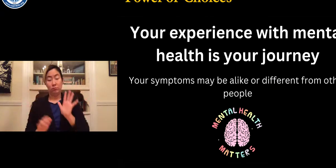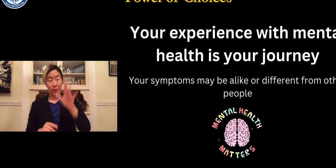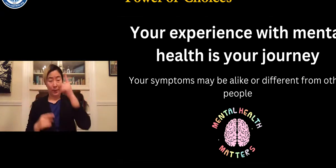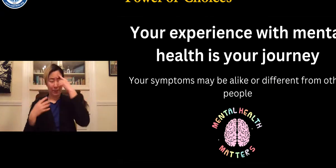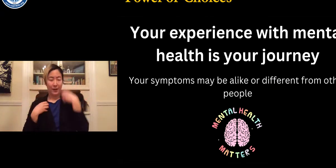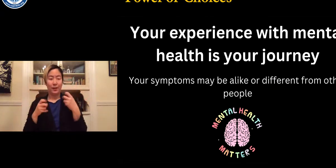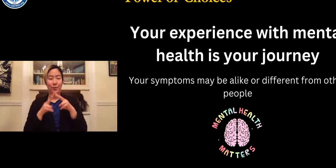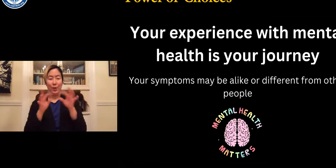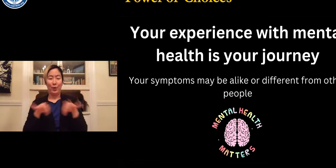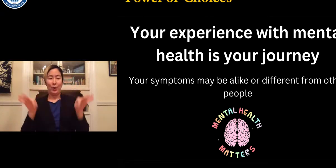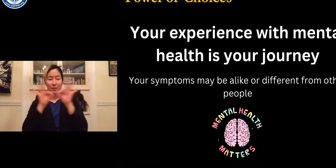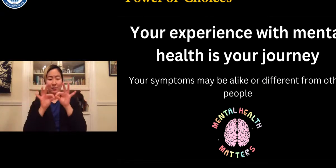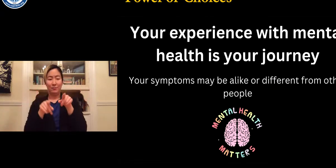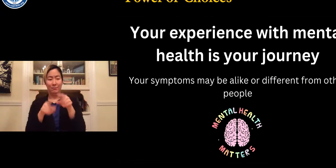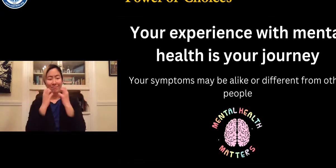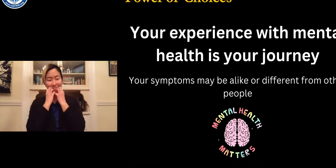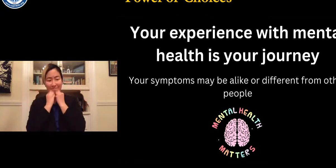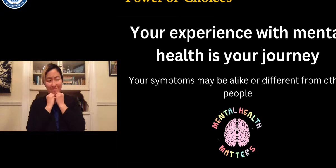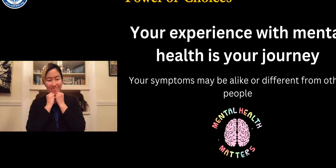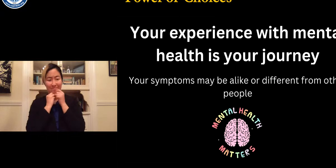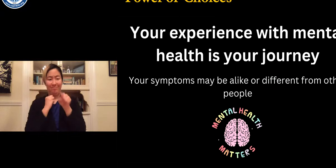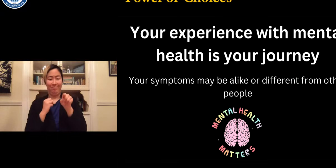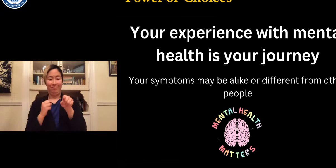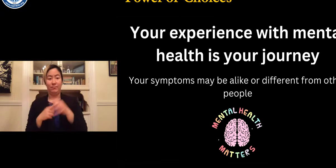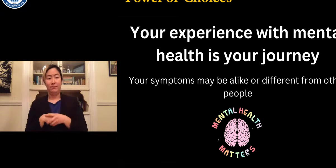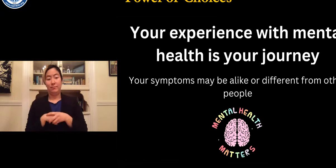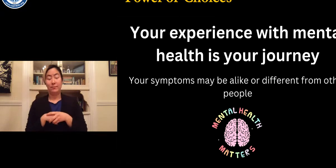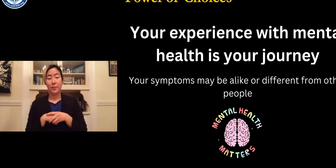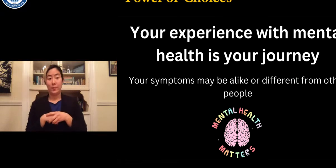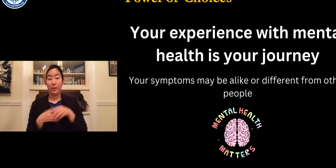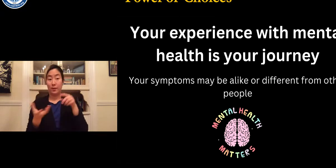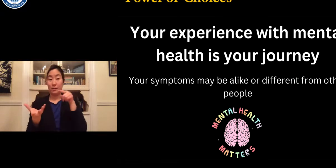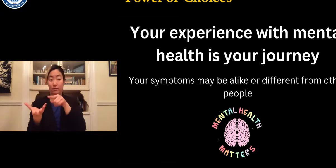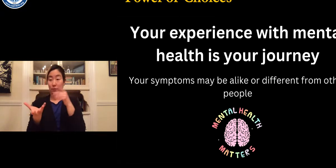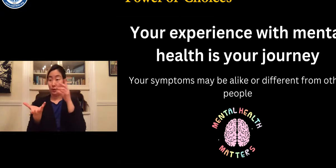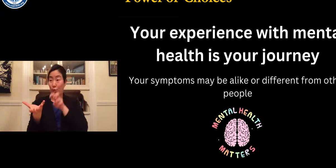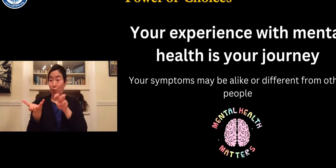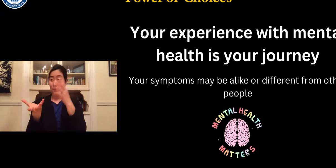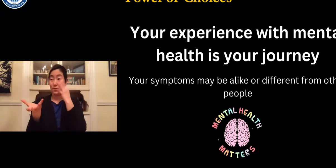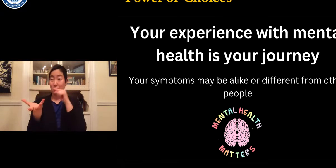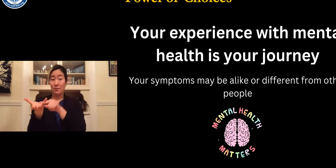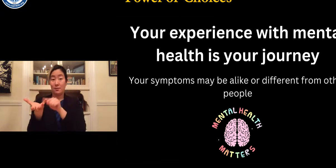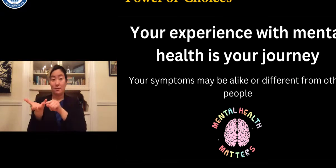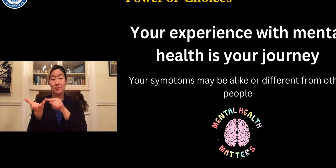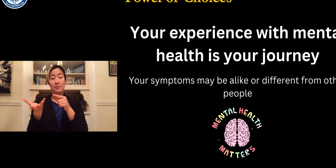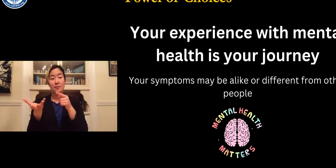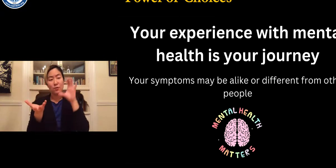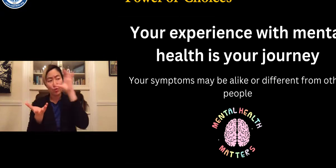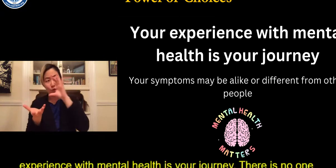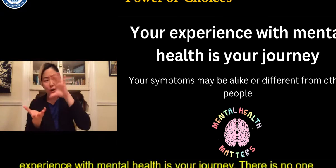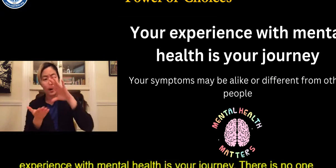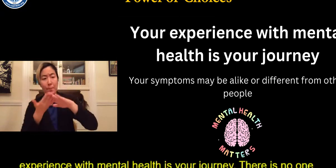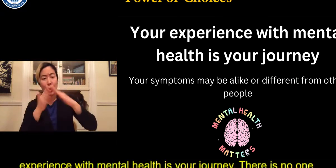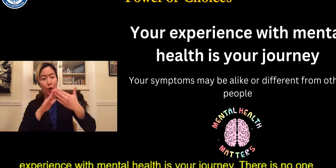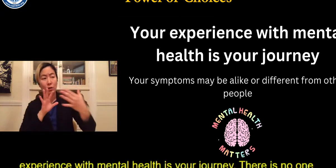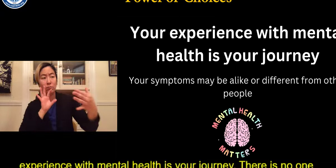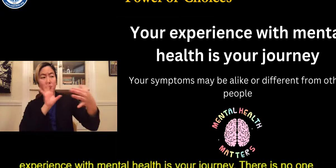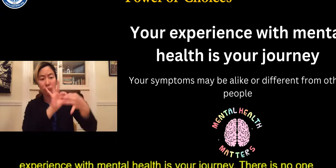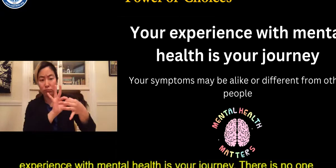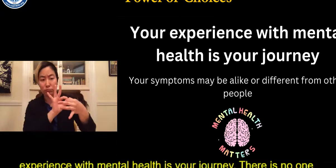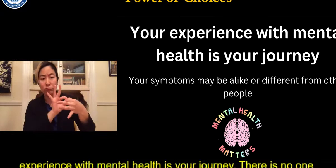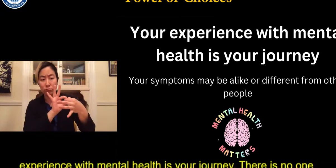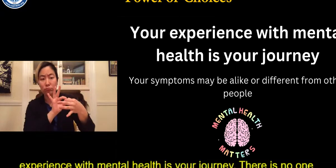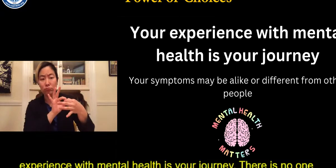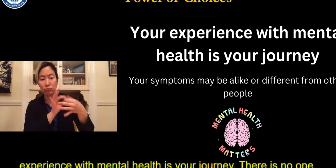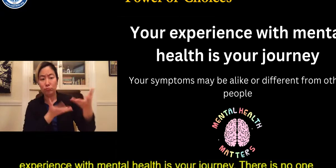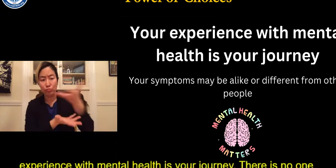that we all must adhere to or follow to. We really shouldn't compare each other's journeys. What's important and critical